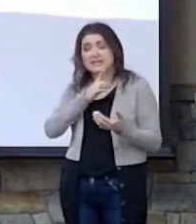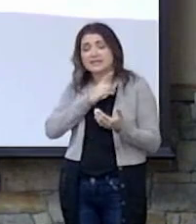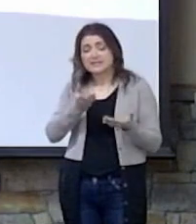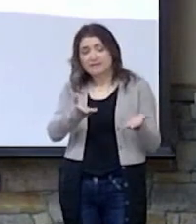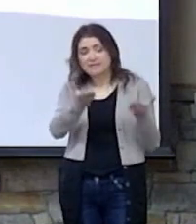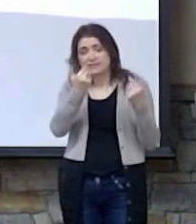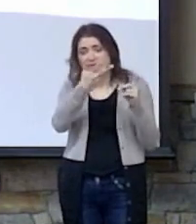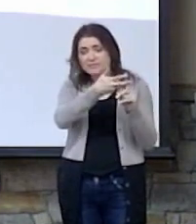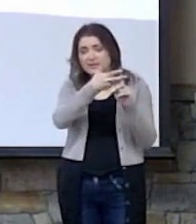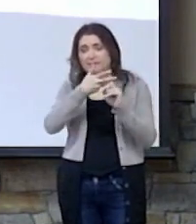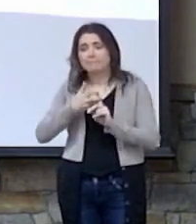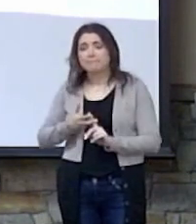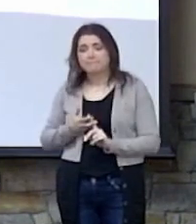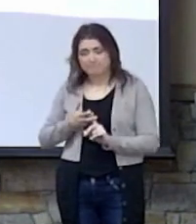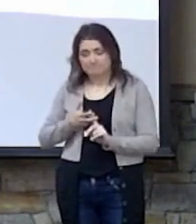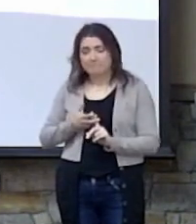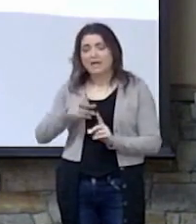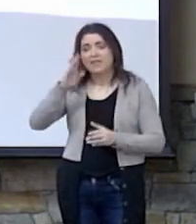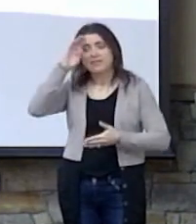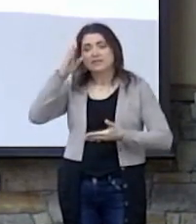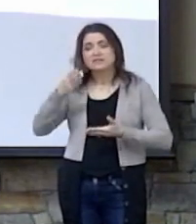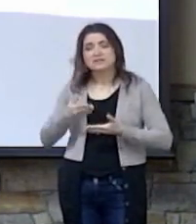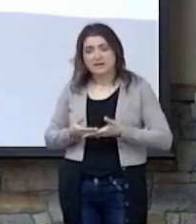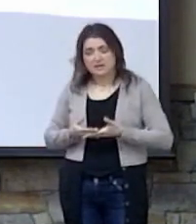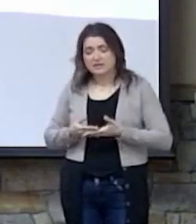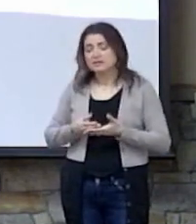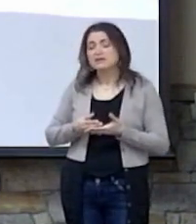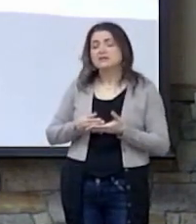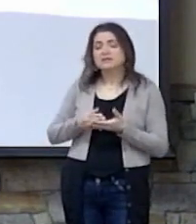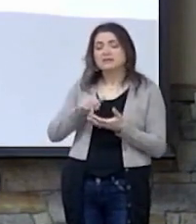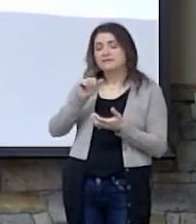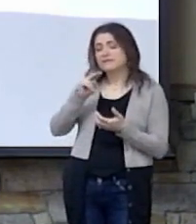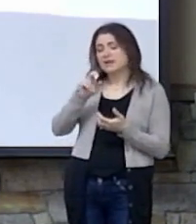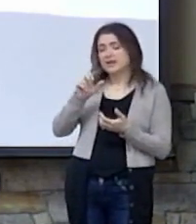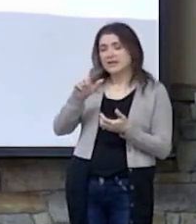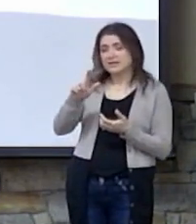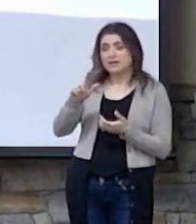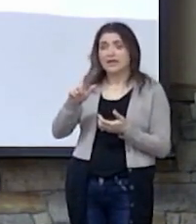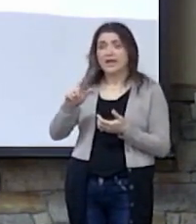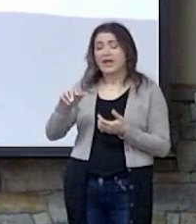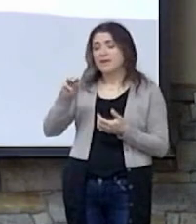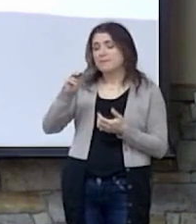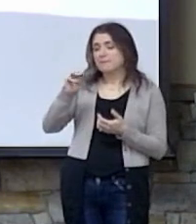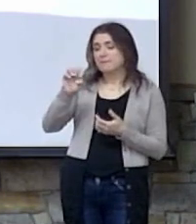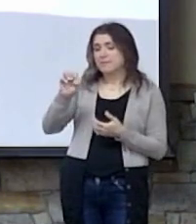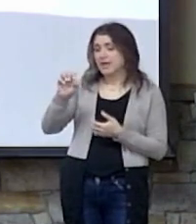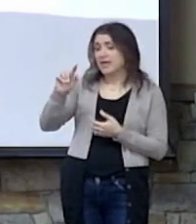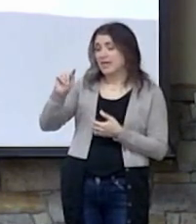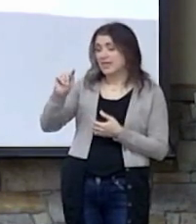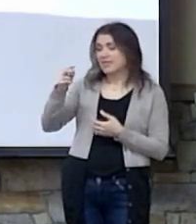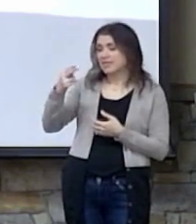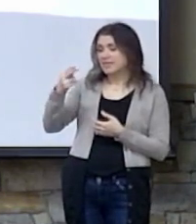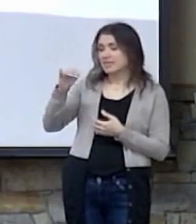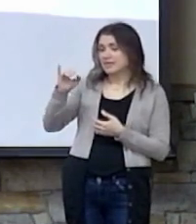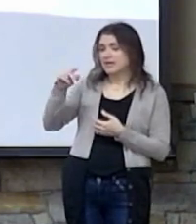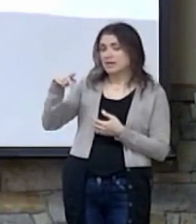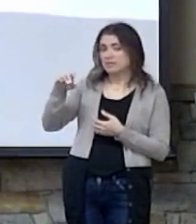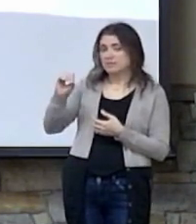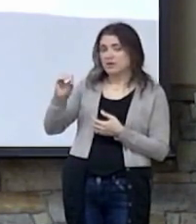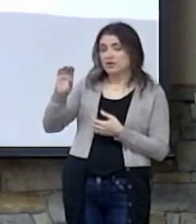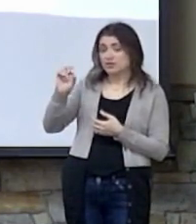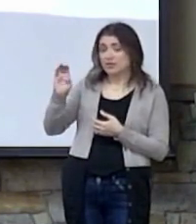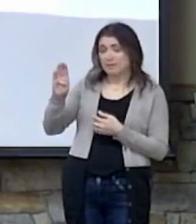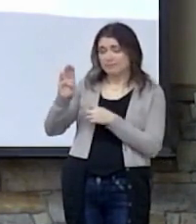from the house of Machir, the son of Ammiel, at Lodebar. And Mephibosheth, the son of Jonathan, son